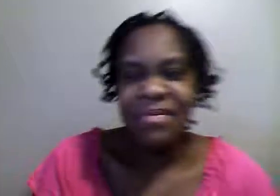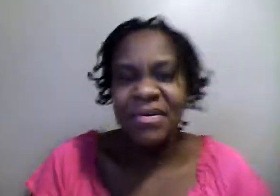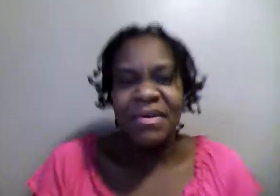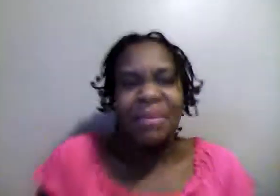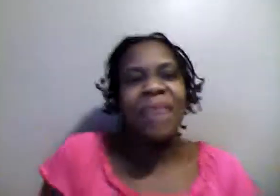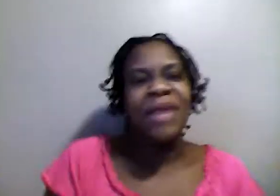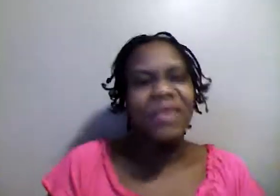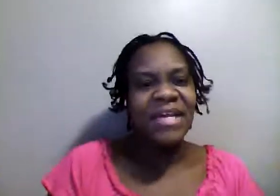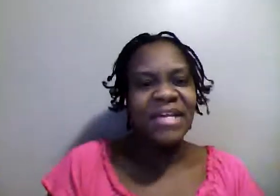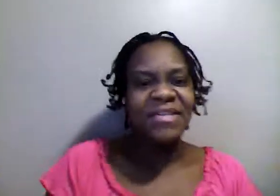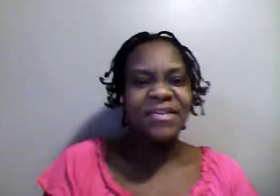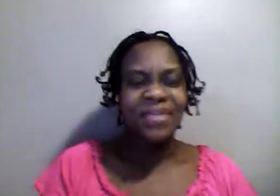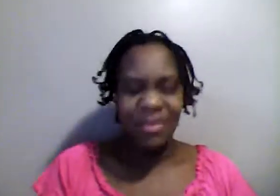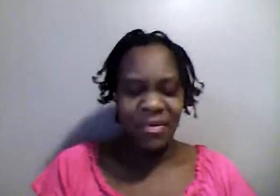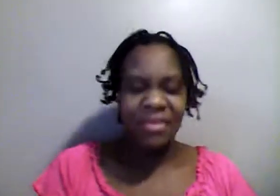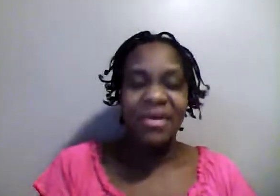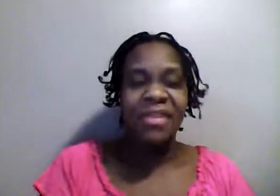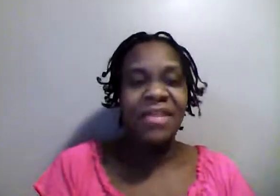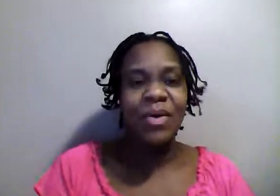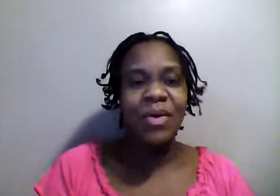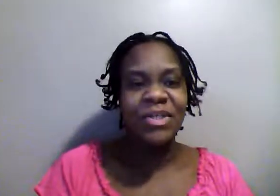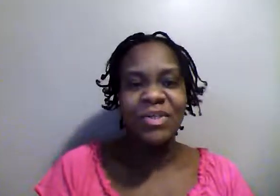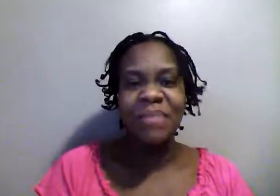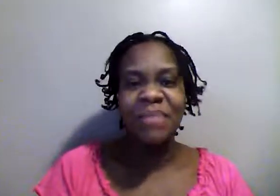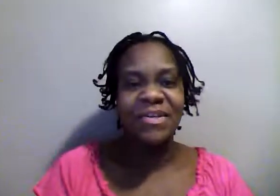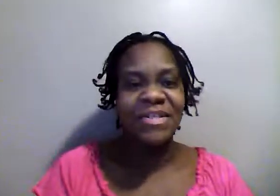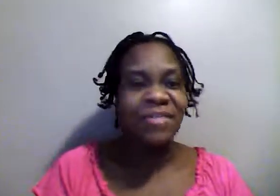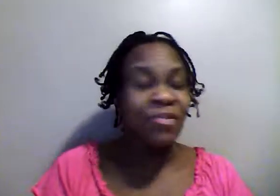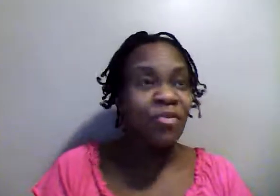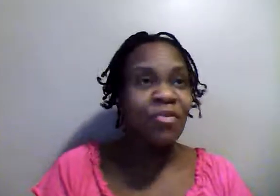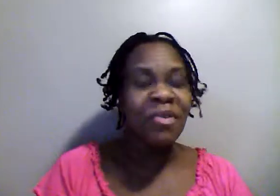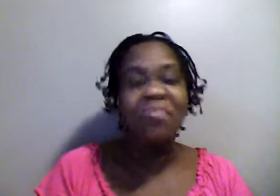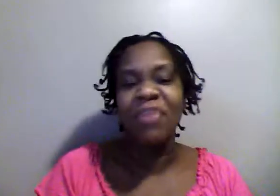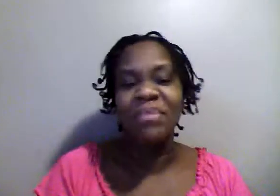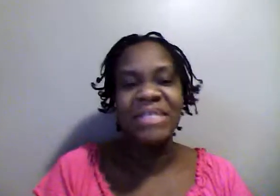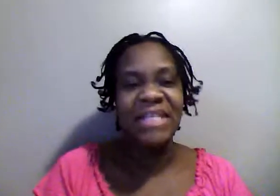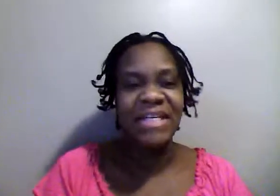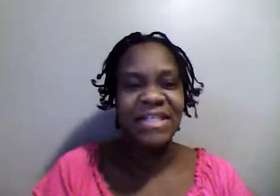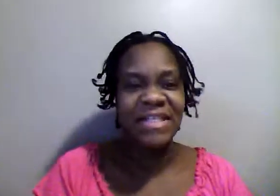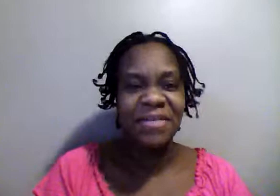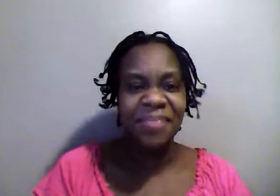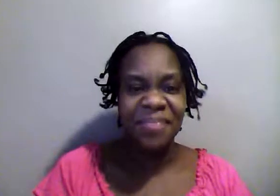Why do you need to thin out your tomatoes if you grow them from seeds?